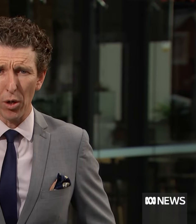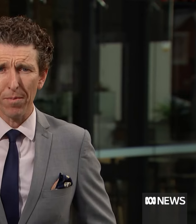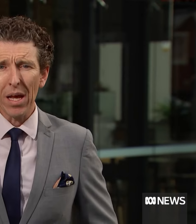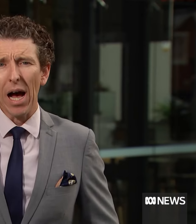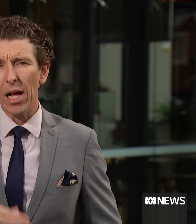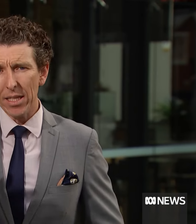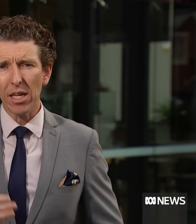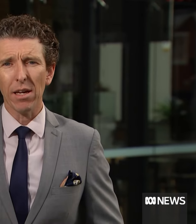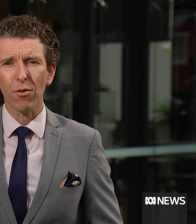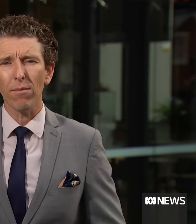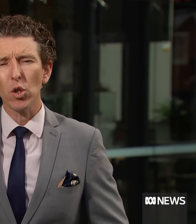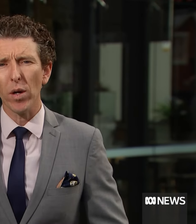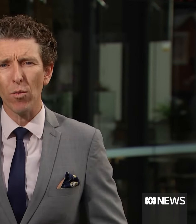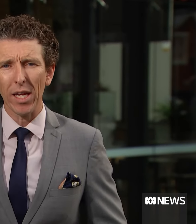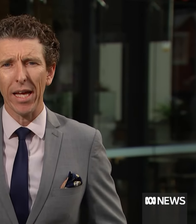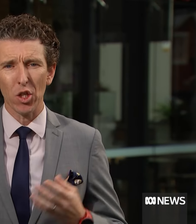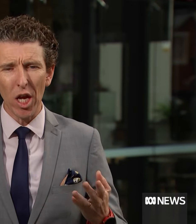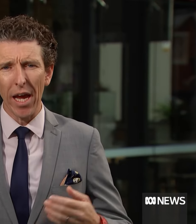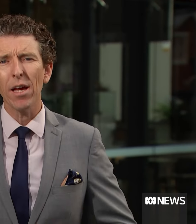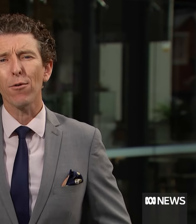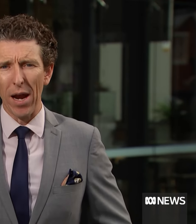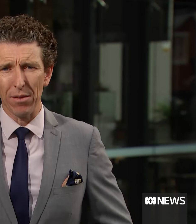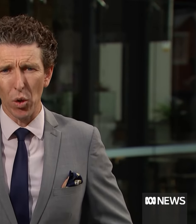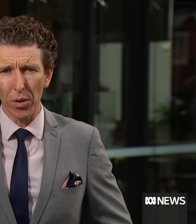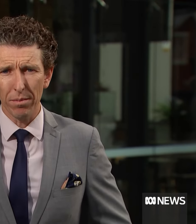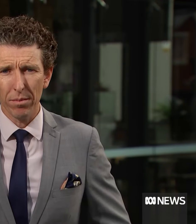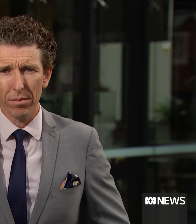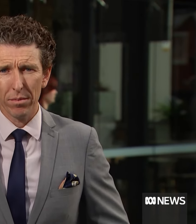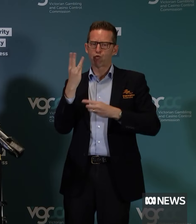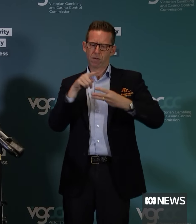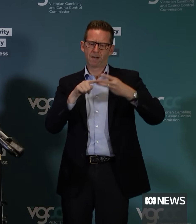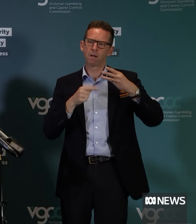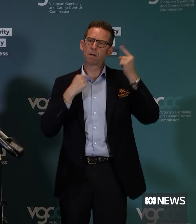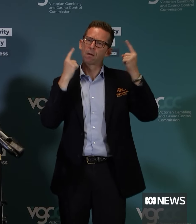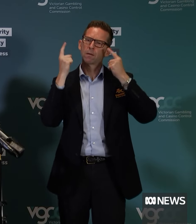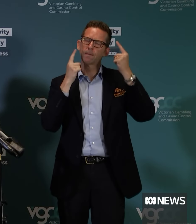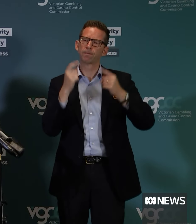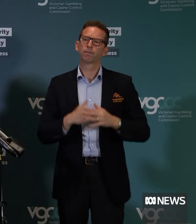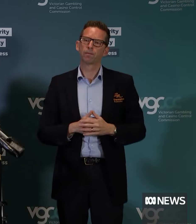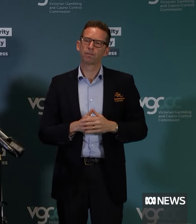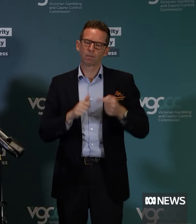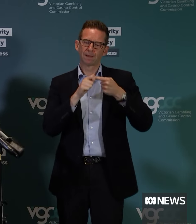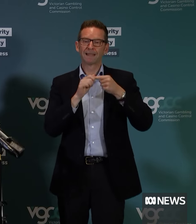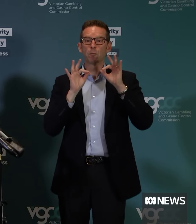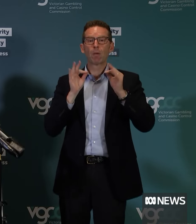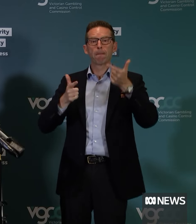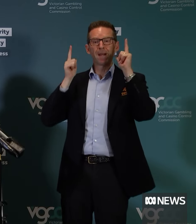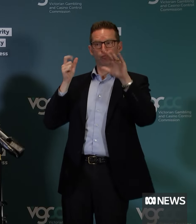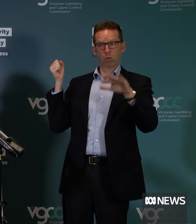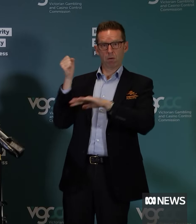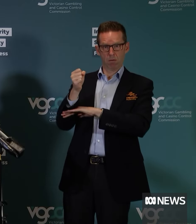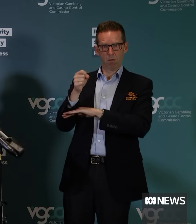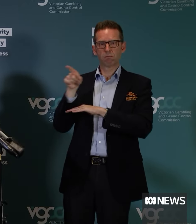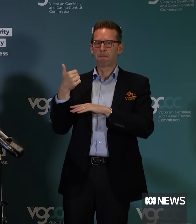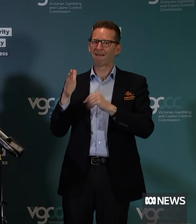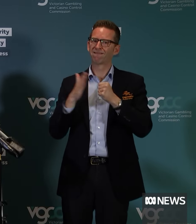the world. Let's hear from Victorian Regulator Chair Fran Thorne. The findings of the special manager that Crown Melbourne has